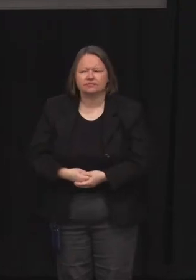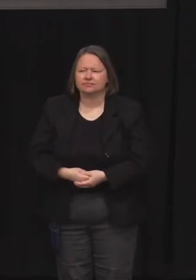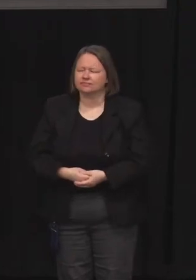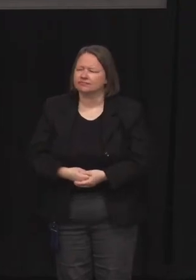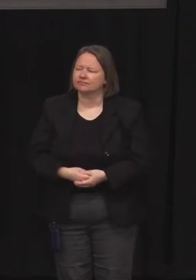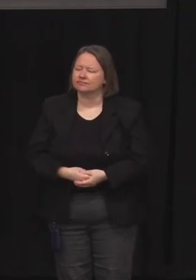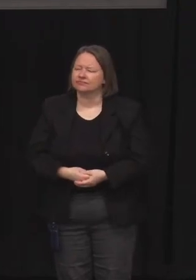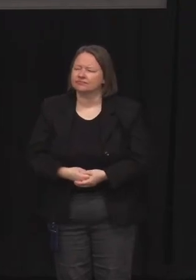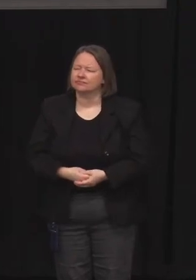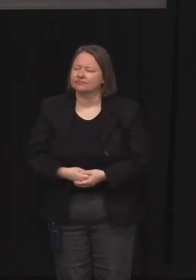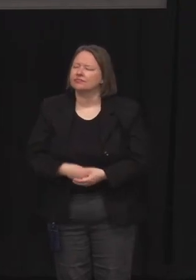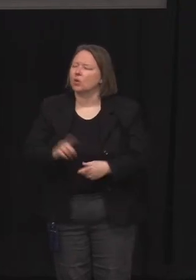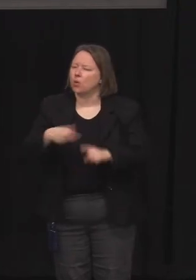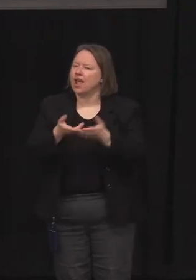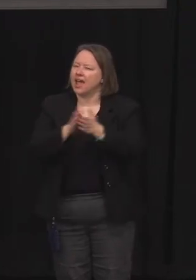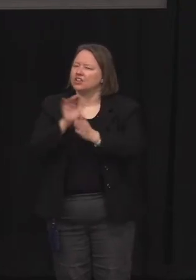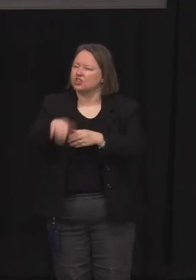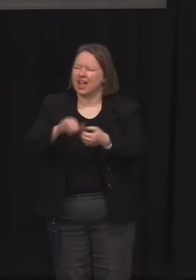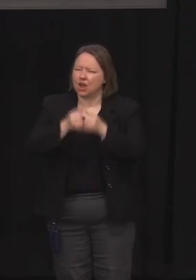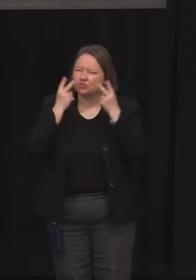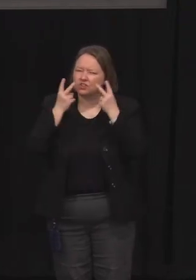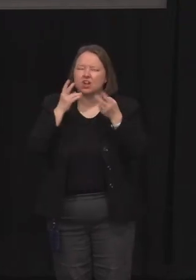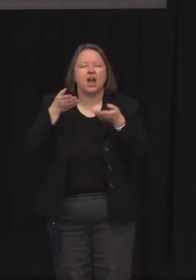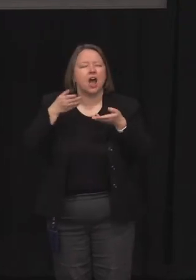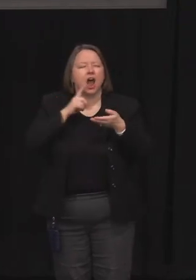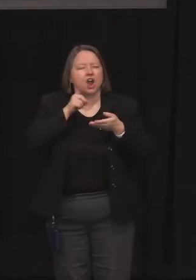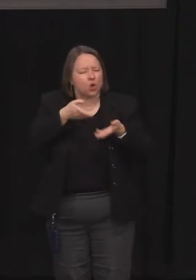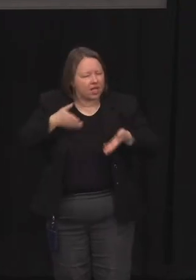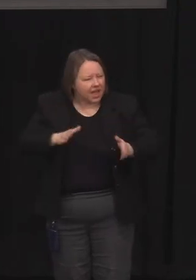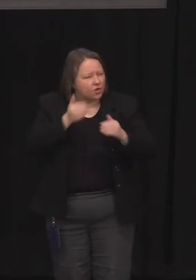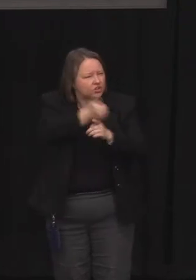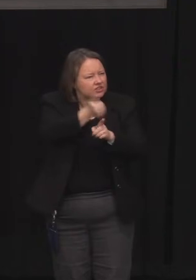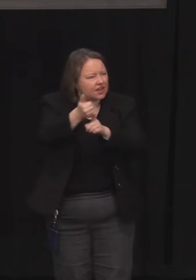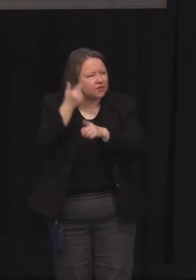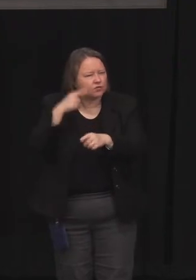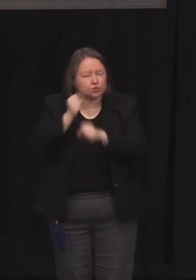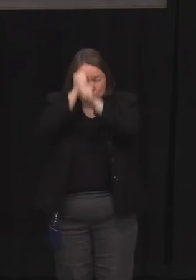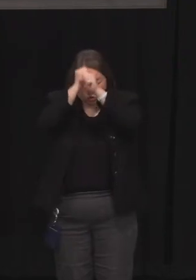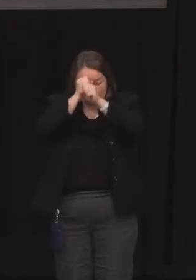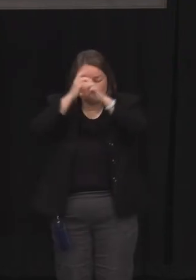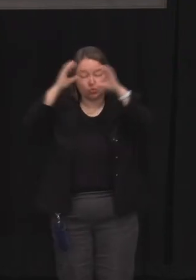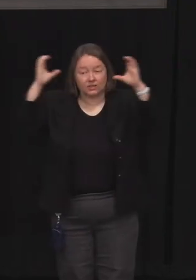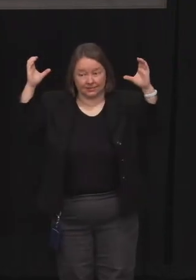And while I'm asking you that, let me ask you whether you're allowing yourself to dream.